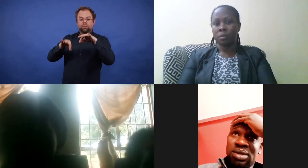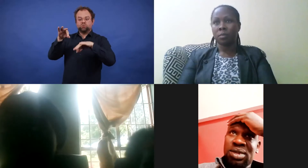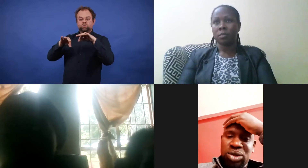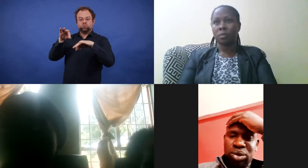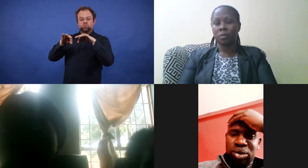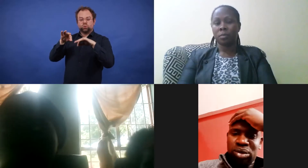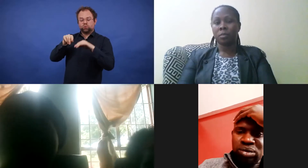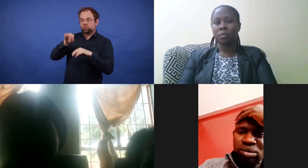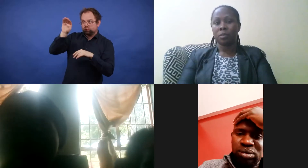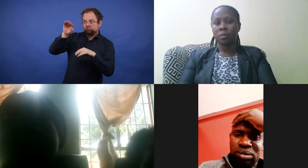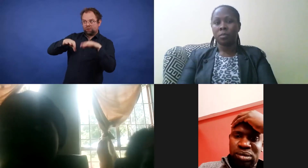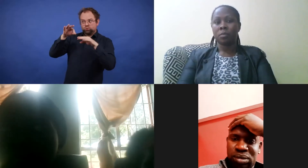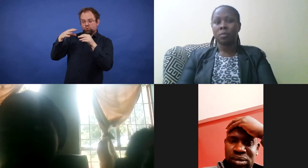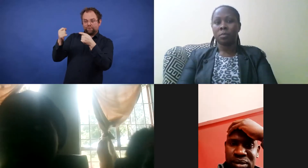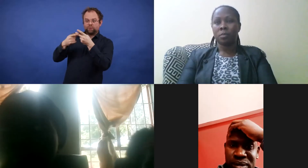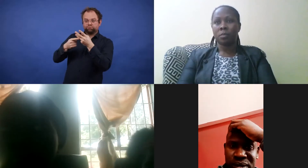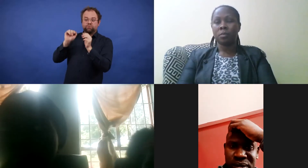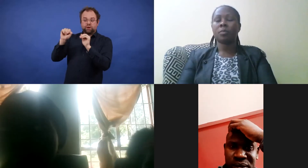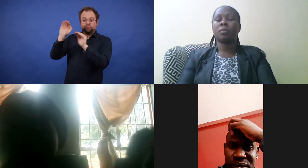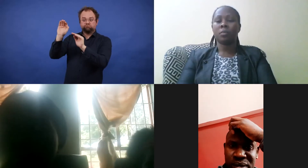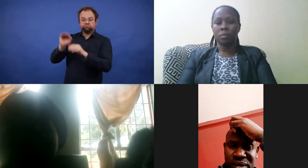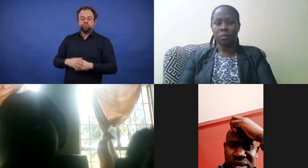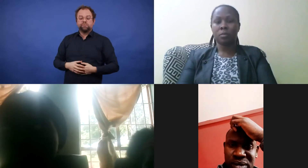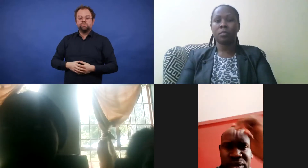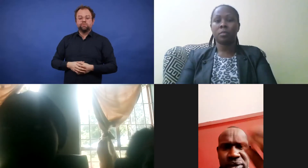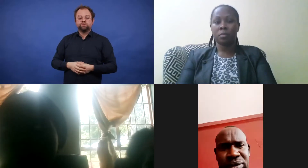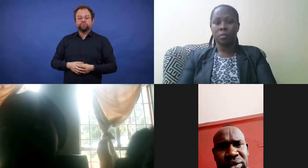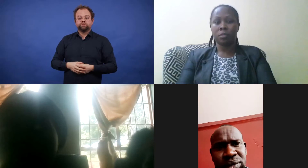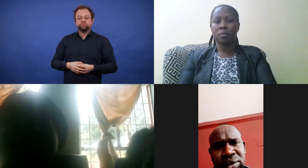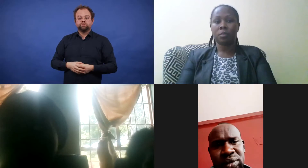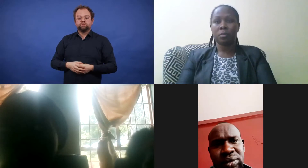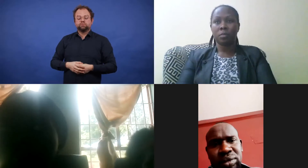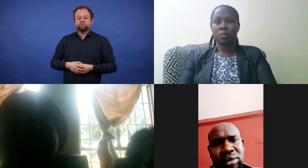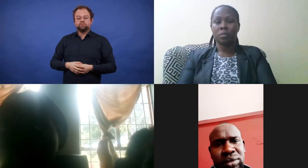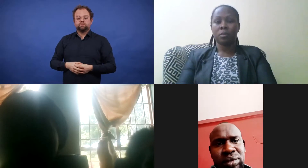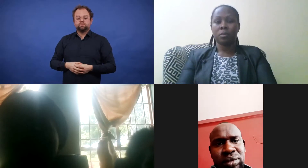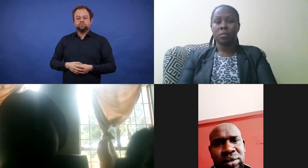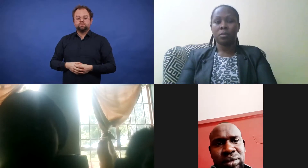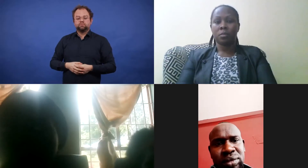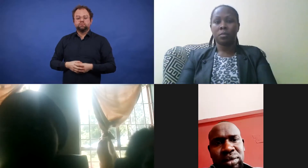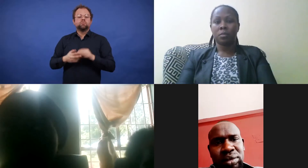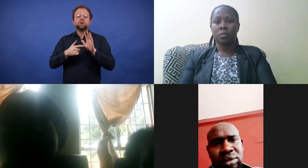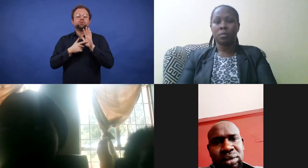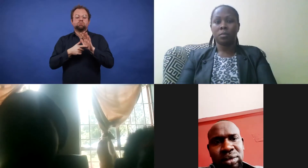of persons with disabilities who are participating in the